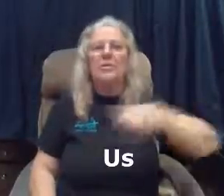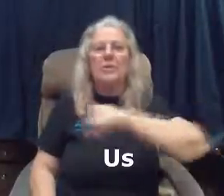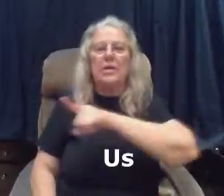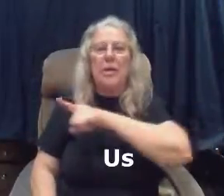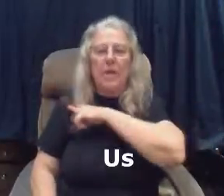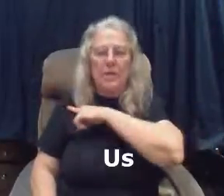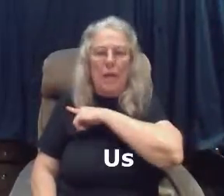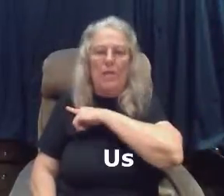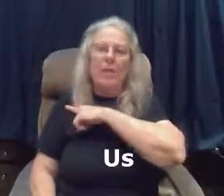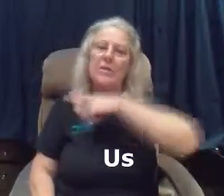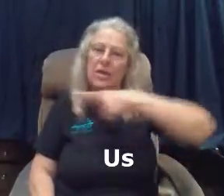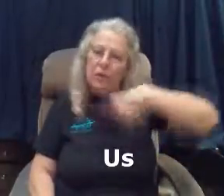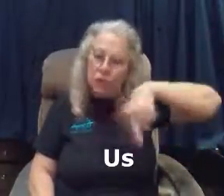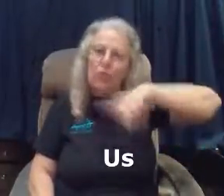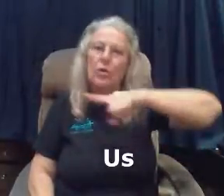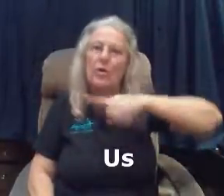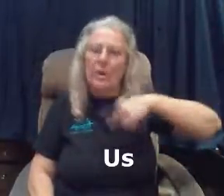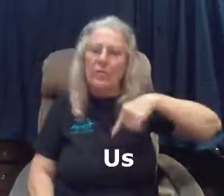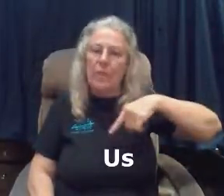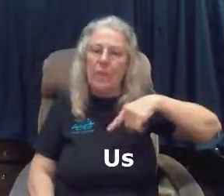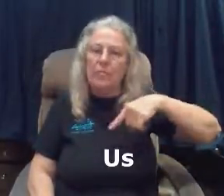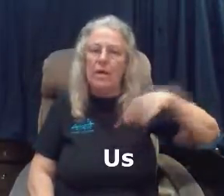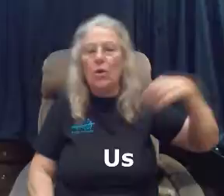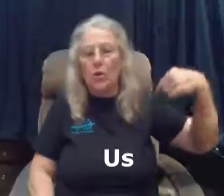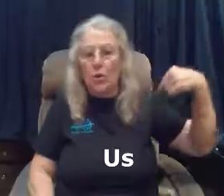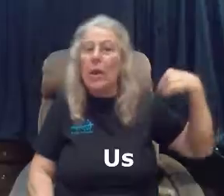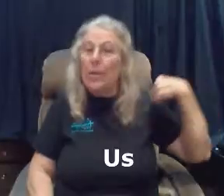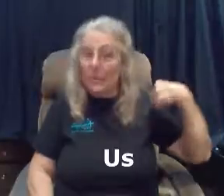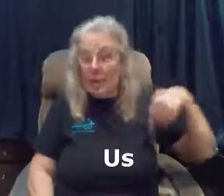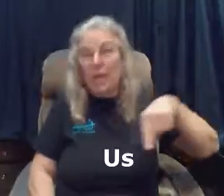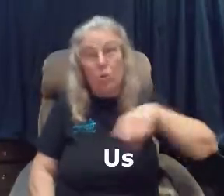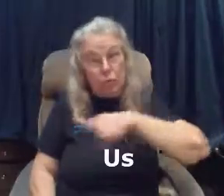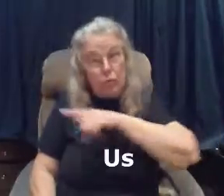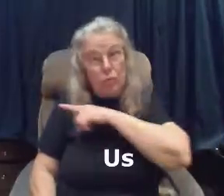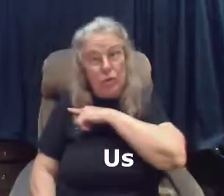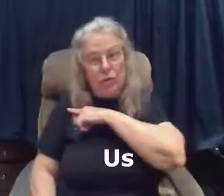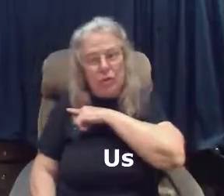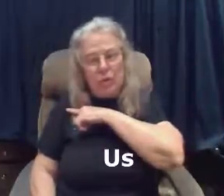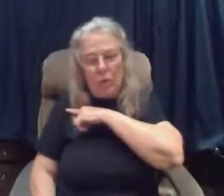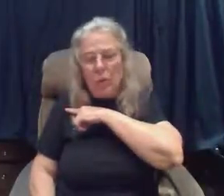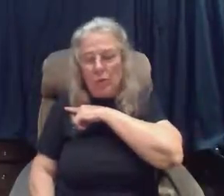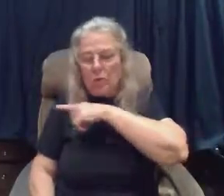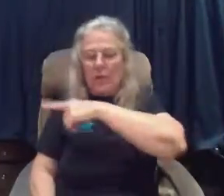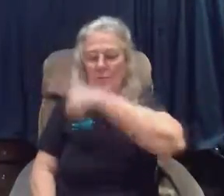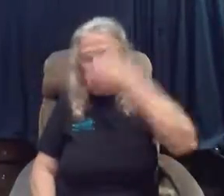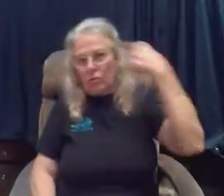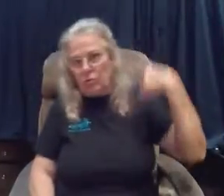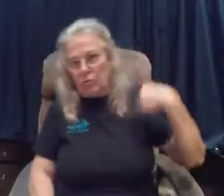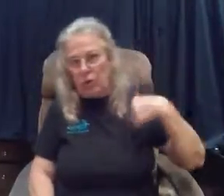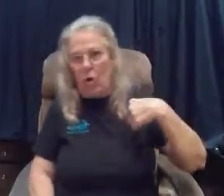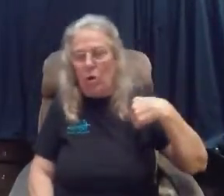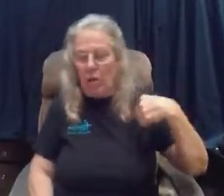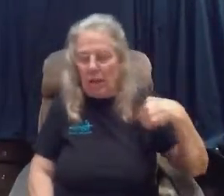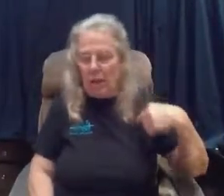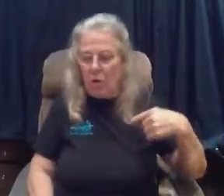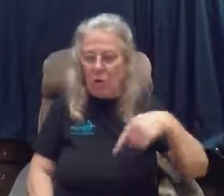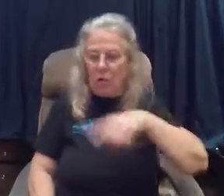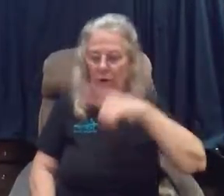to non-dominant. It's like you're circling everybody who's included, but that includes you too. So that circle would automatically go around